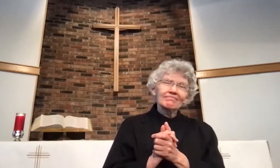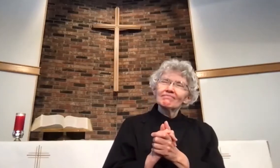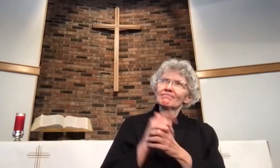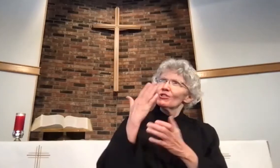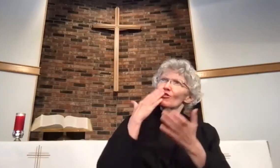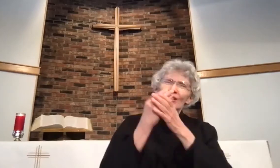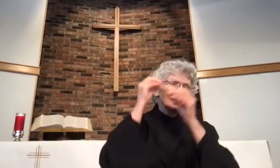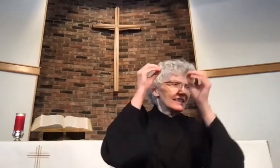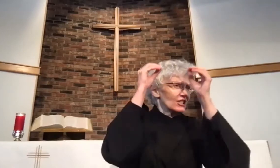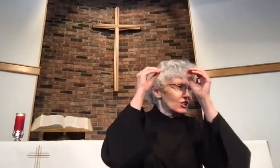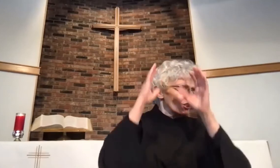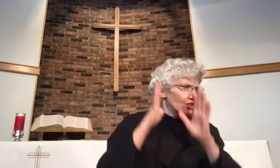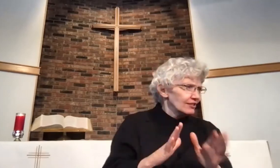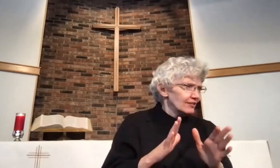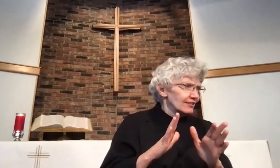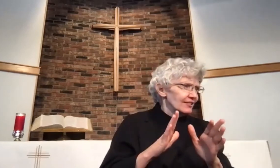An offering prayer.